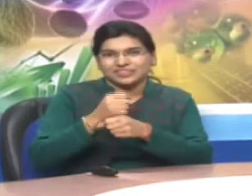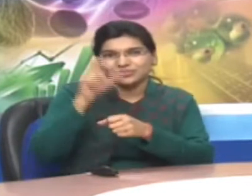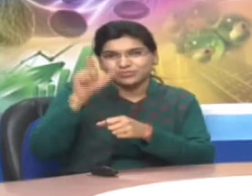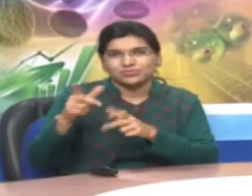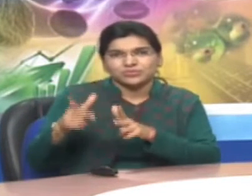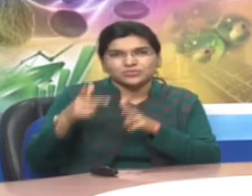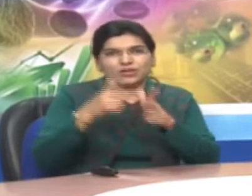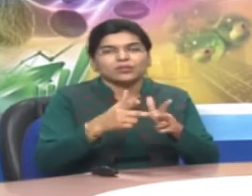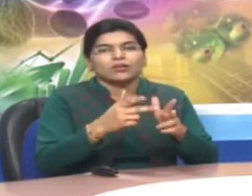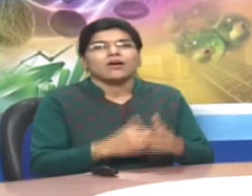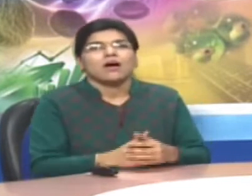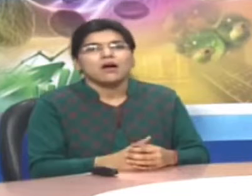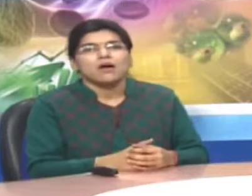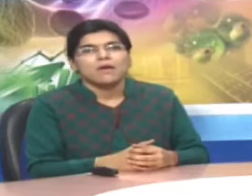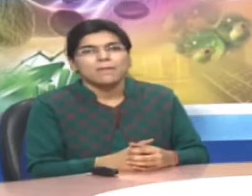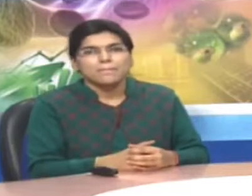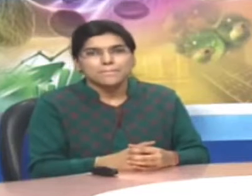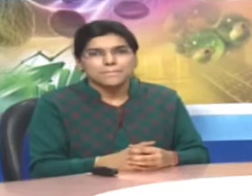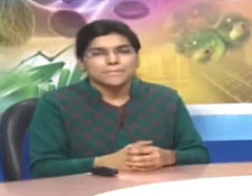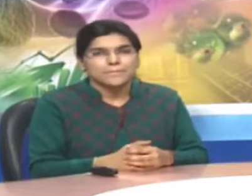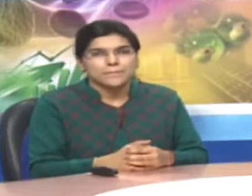Gerard says, "For God's sake."